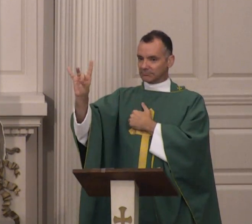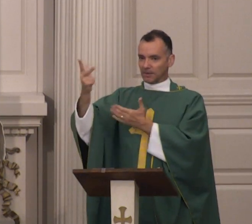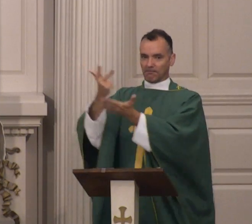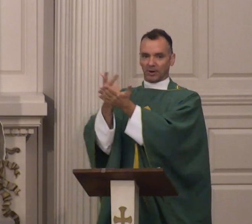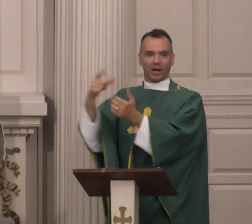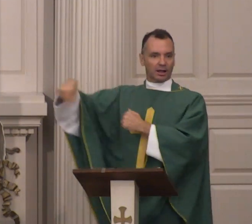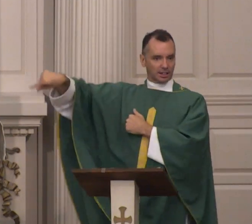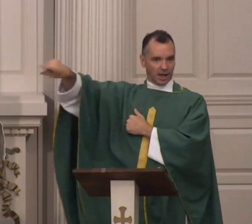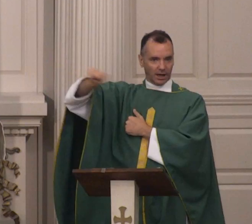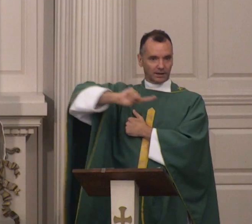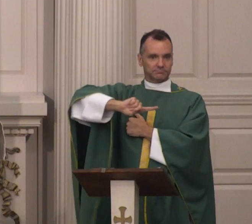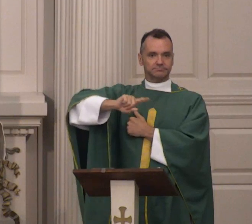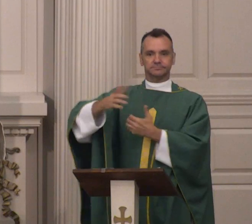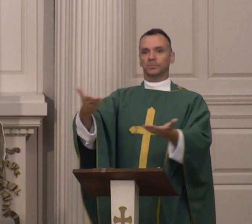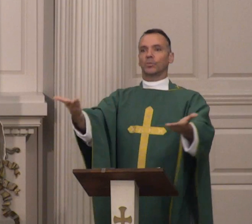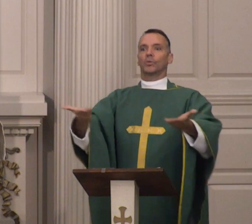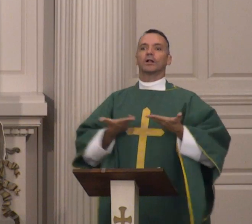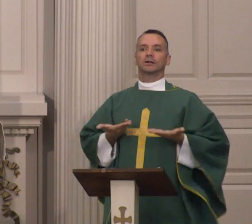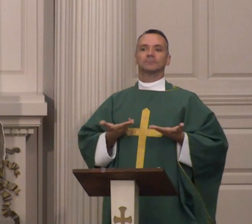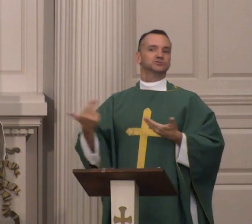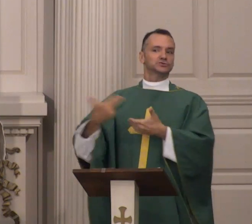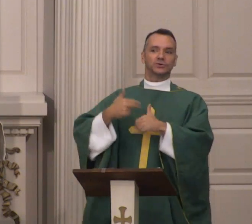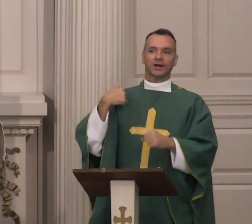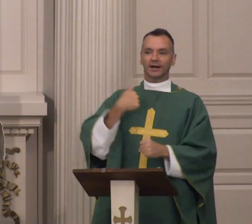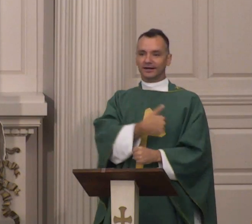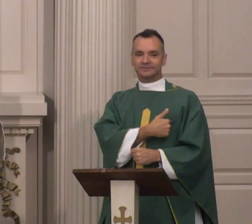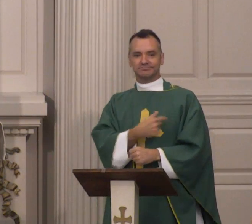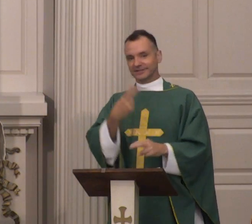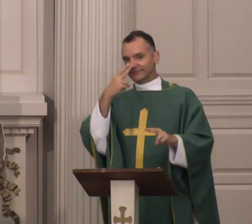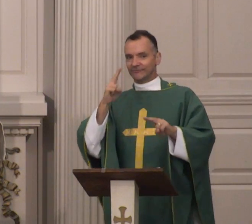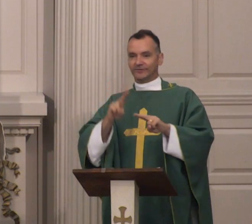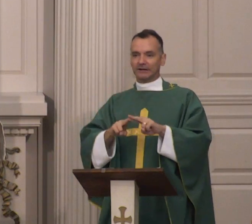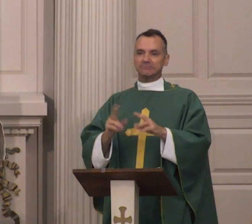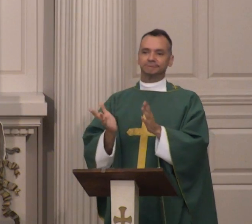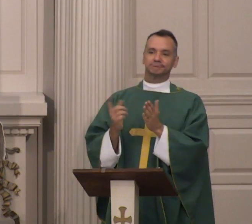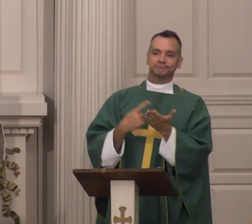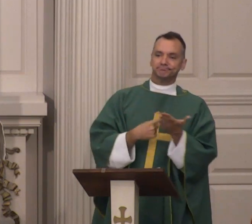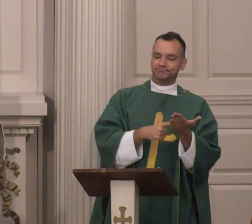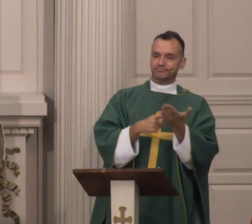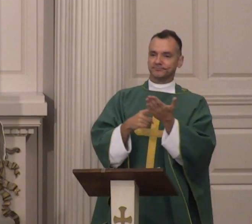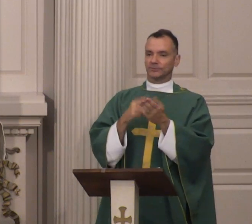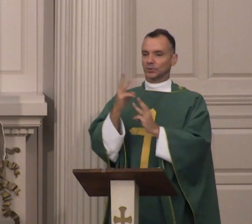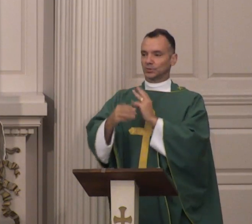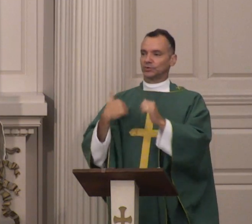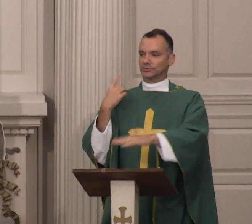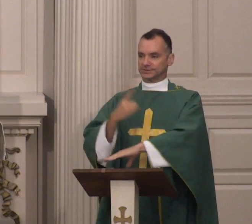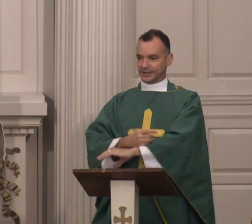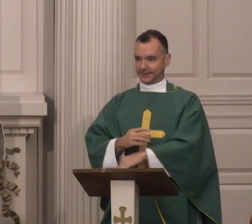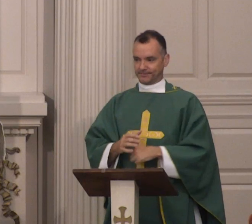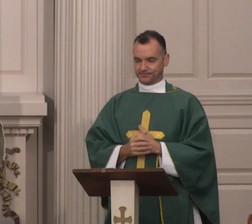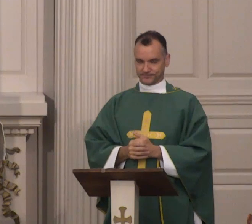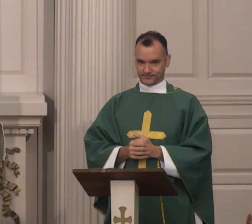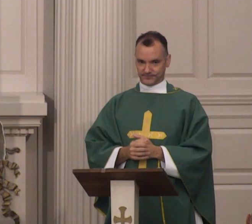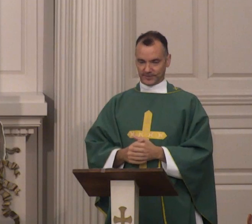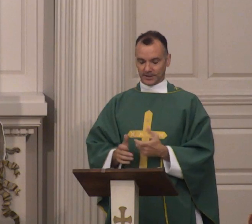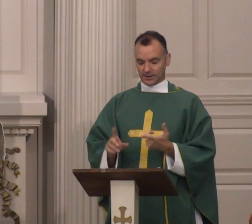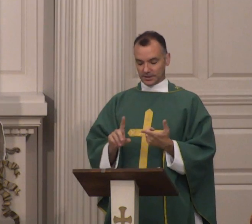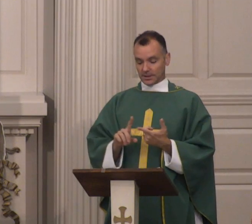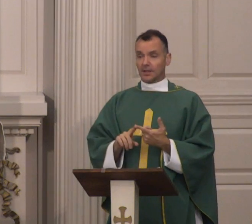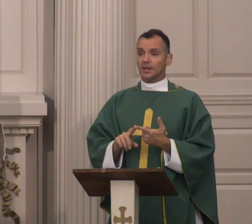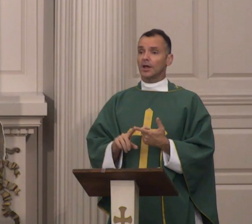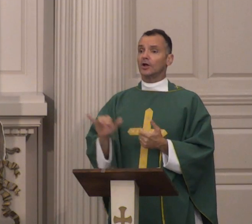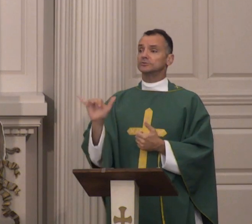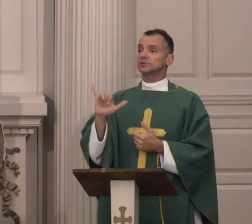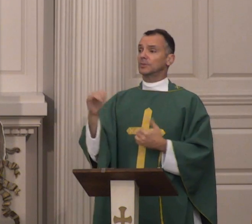8 o'clock, and we will meet in the parking lot. All are welcome. Please join us. We have a good time. We're going to be discussing World Youth Day